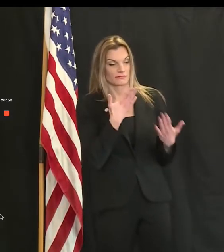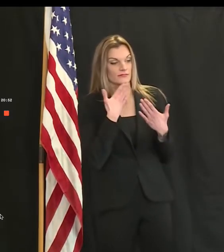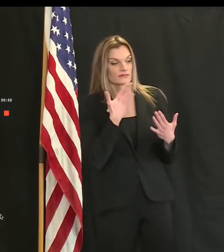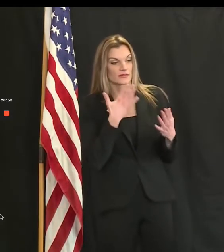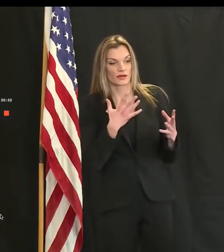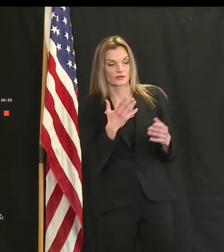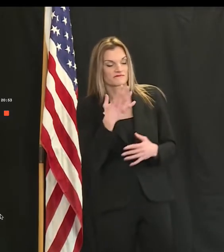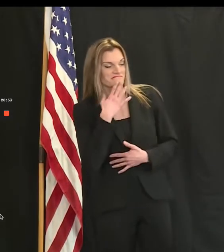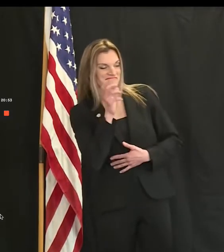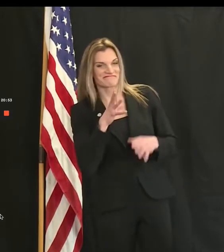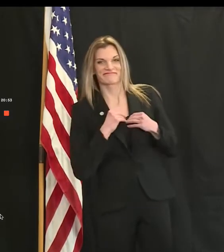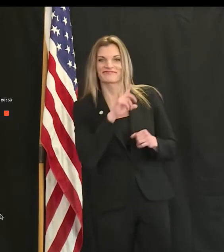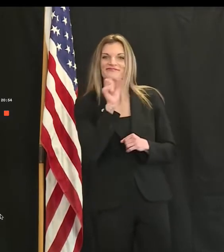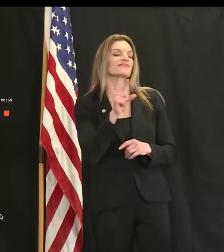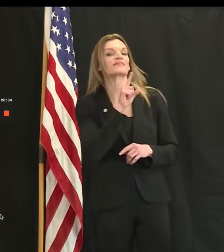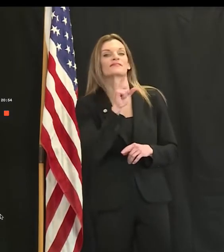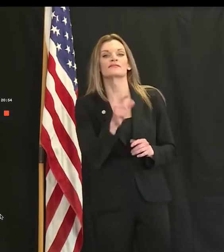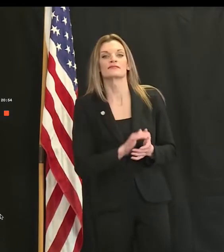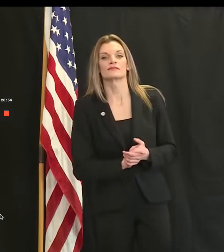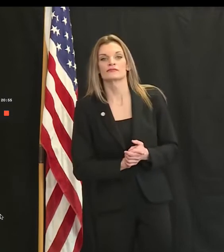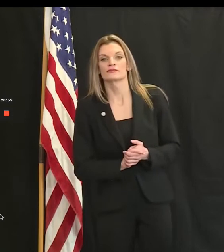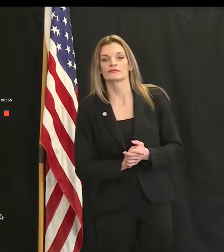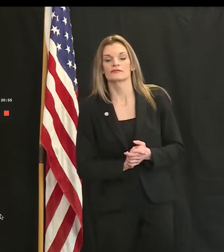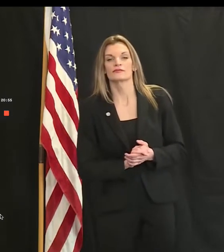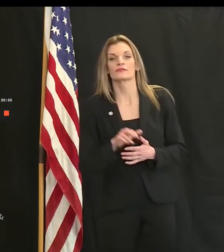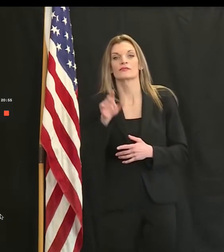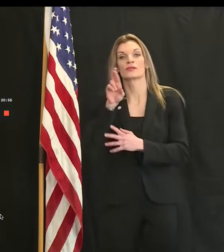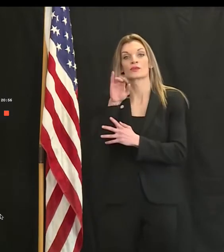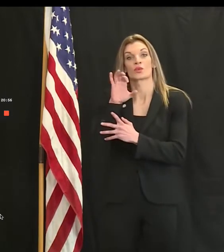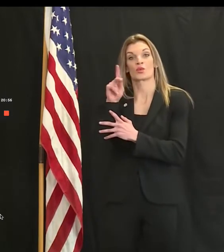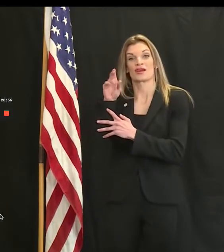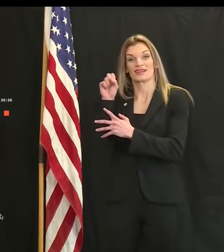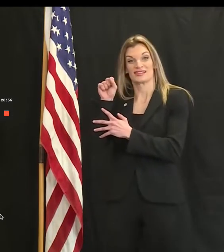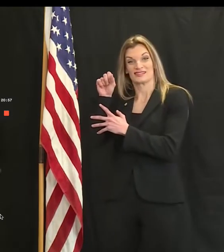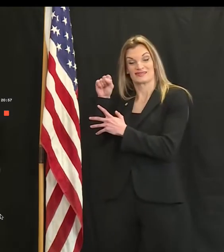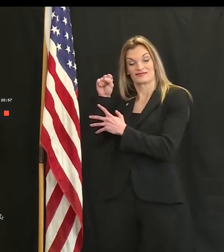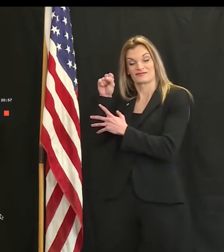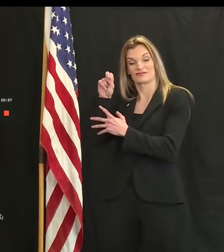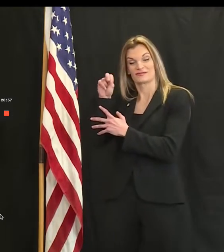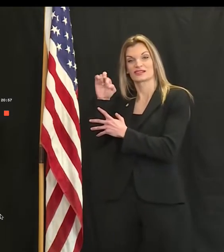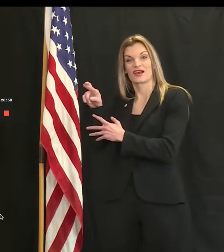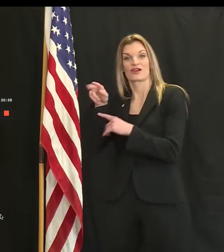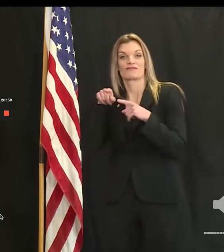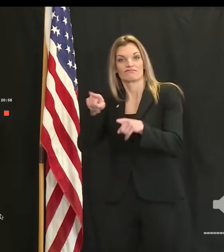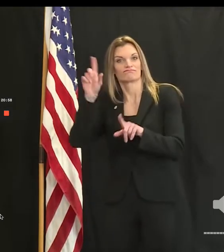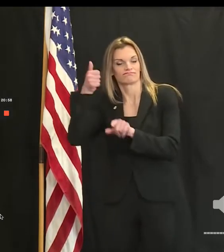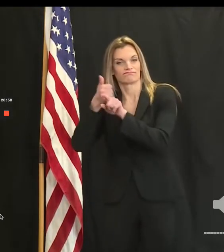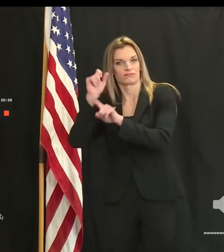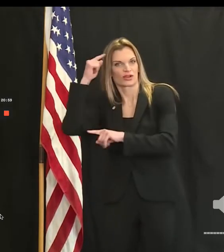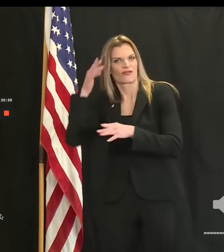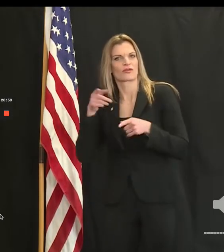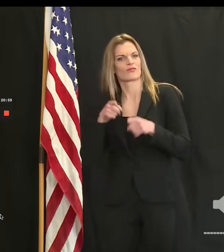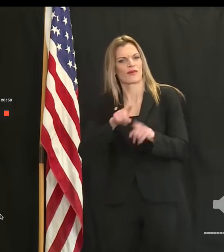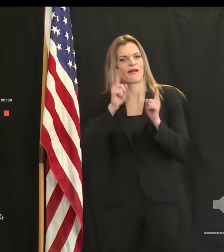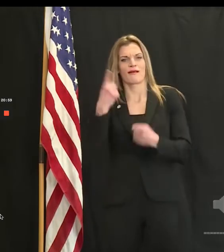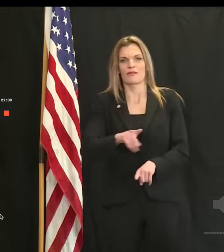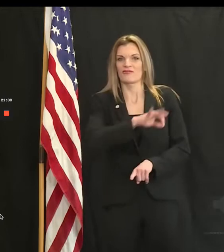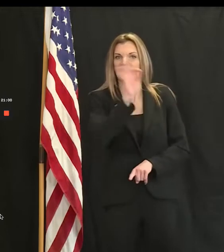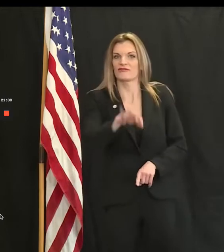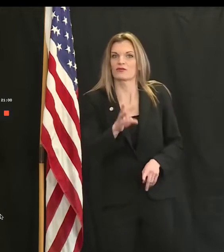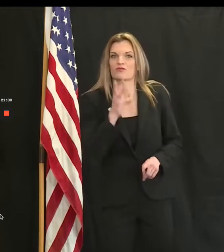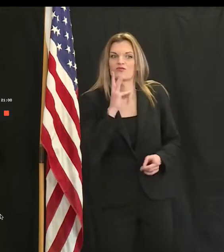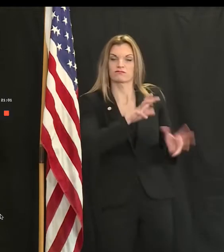On a general note, how is what Mr. Snyder did during his time in office in the Flint water crisis different than any other time a